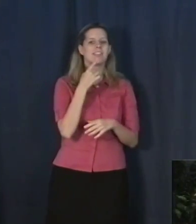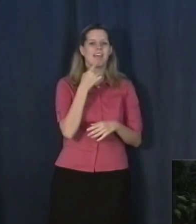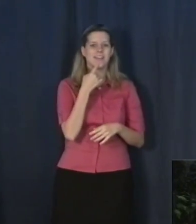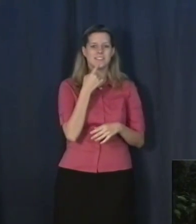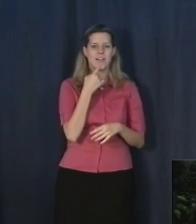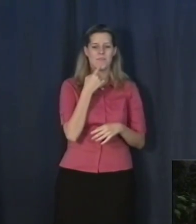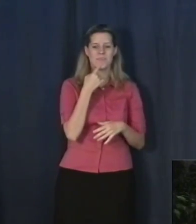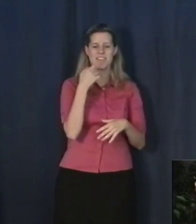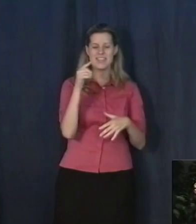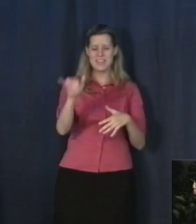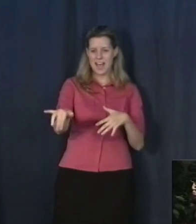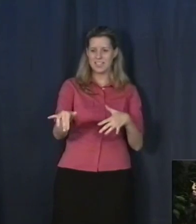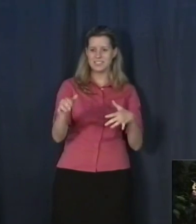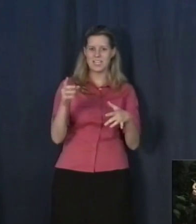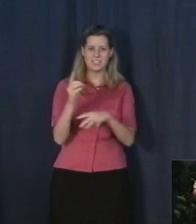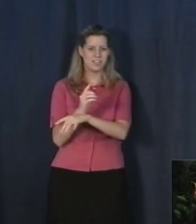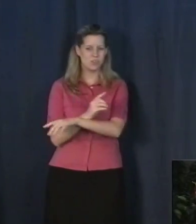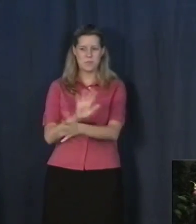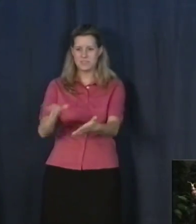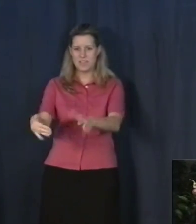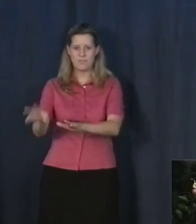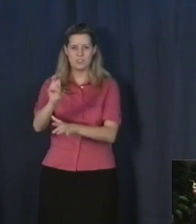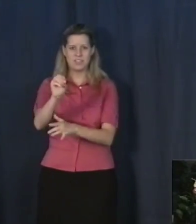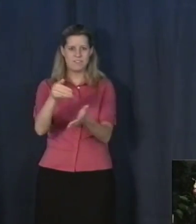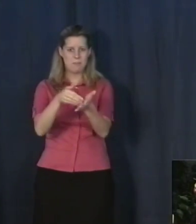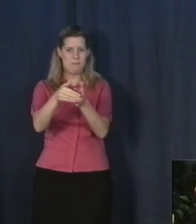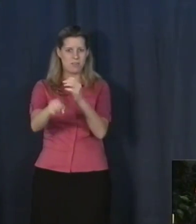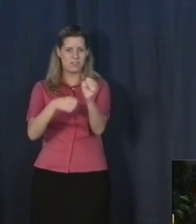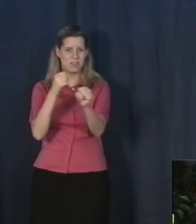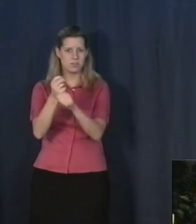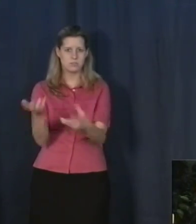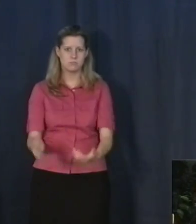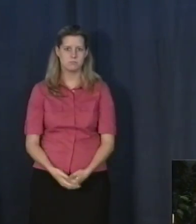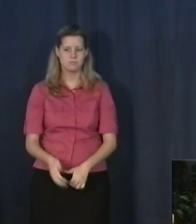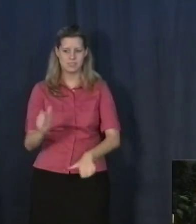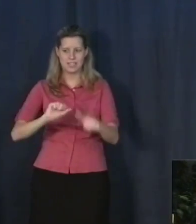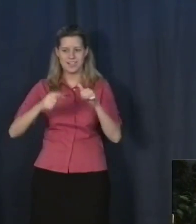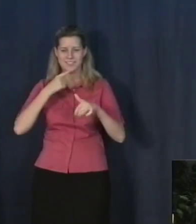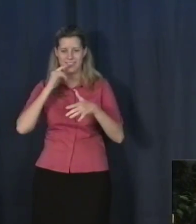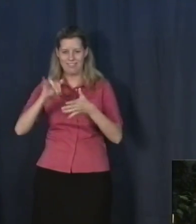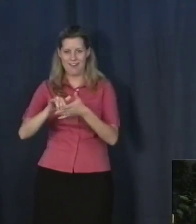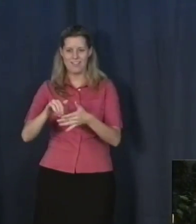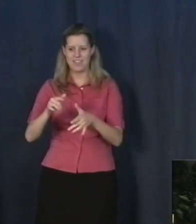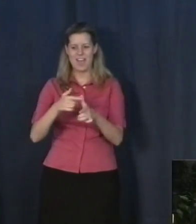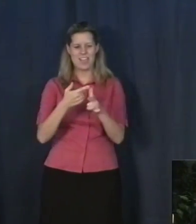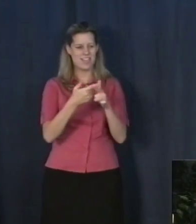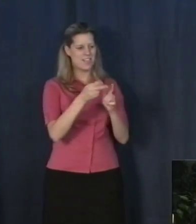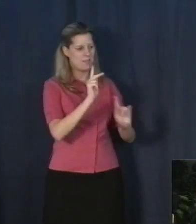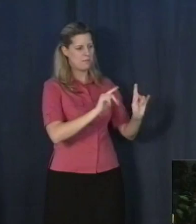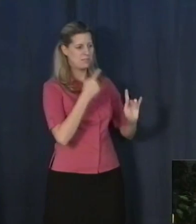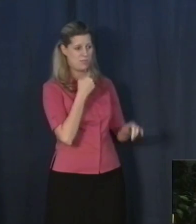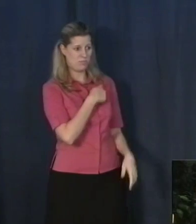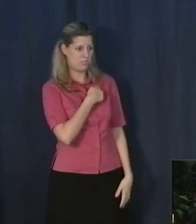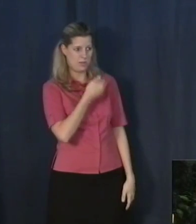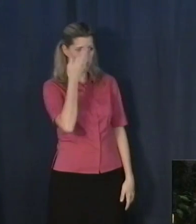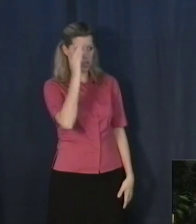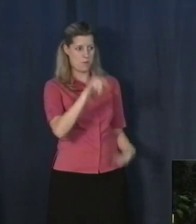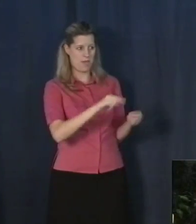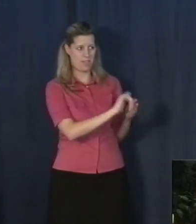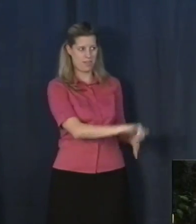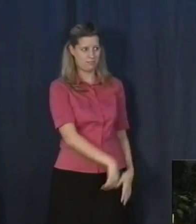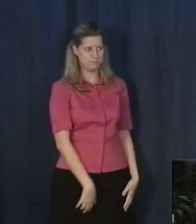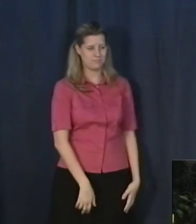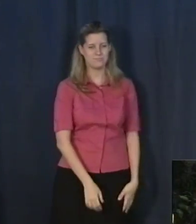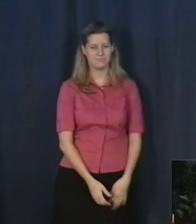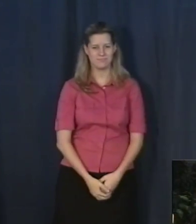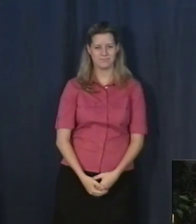Dr. Mackel said, fellas, that's a dinosaur. They've been dead for 70 million years. And the natives said, we're sorry, we didn't know